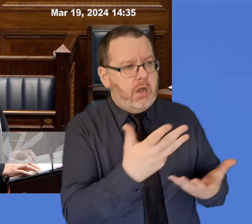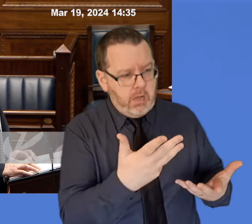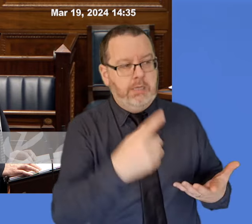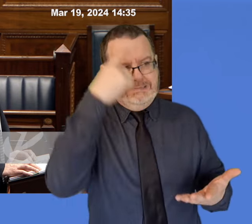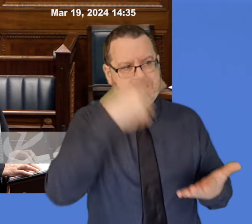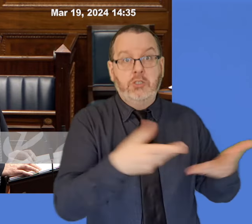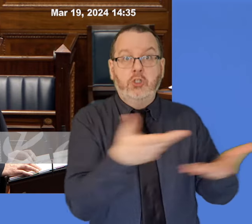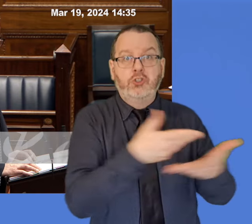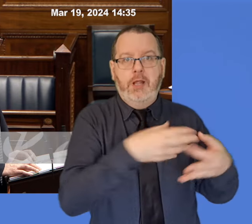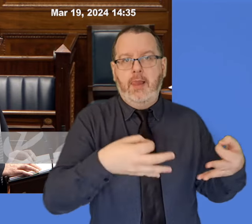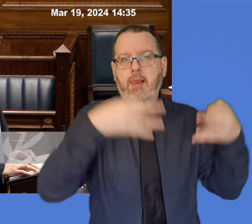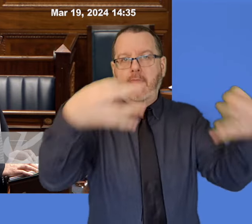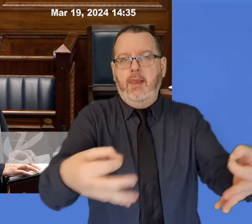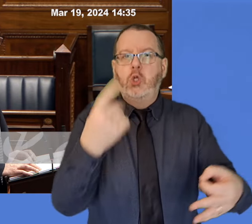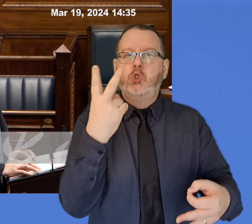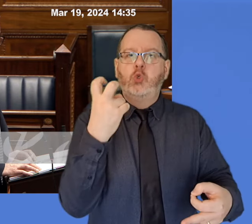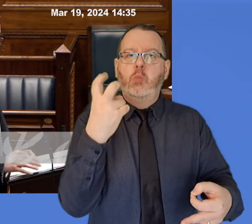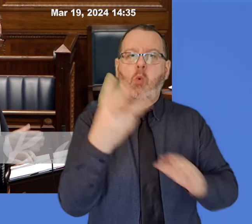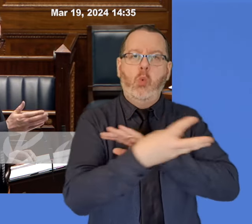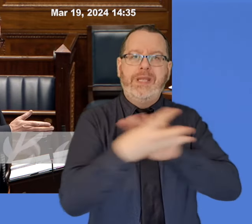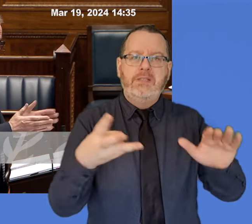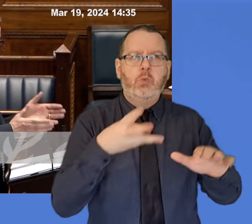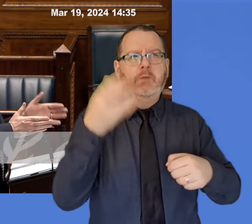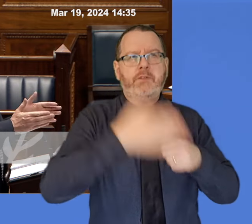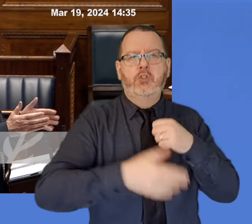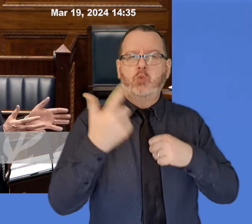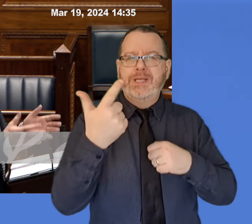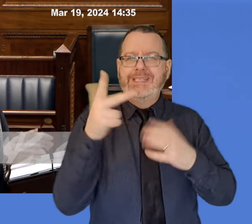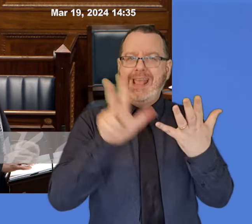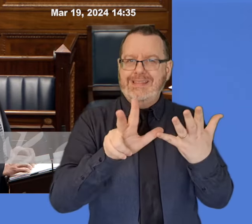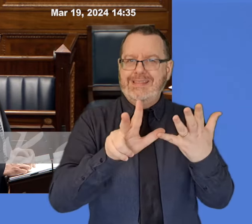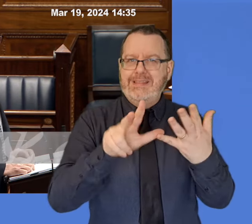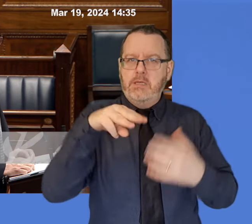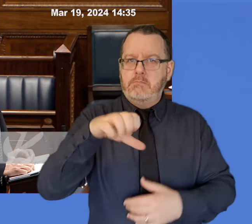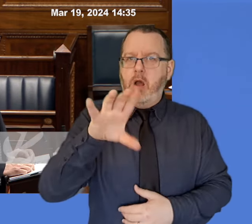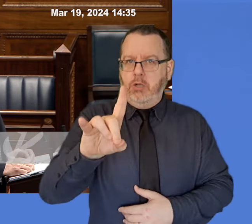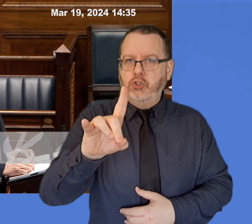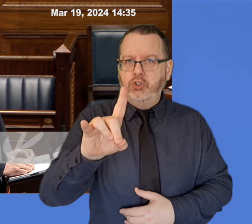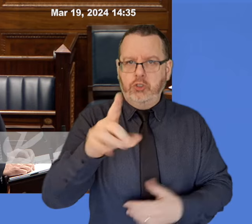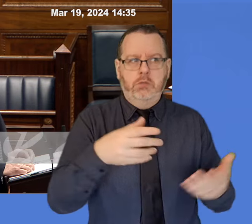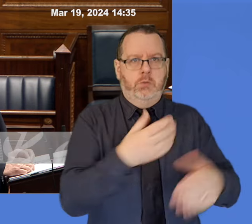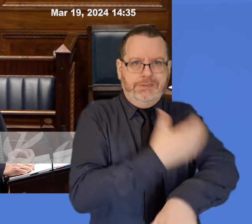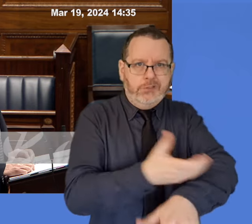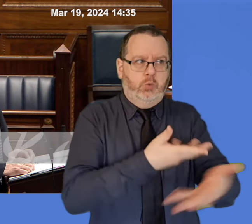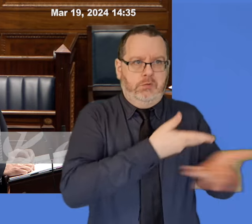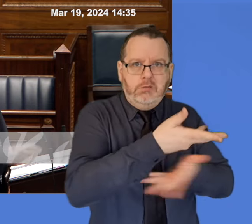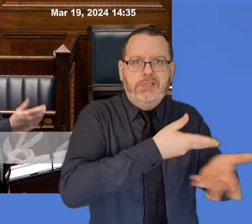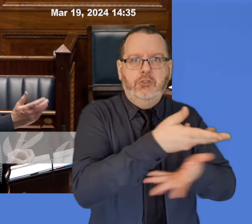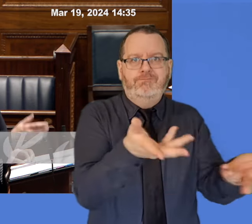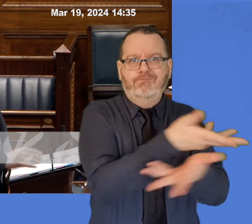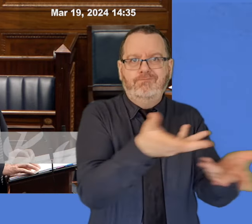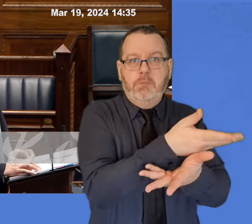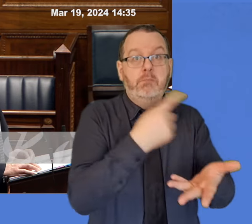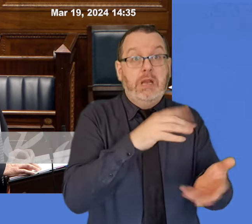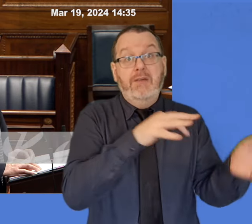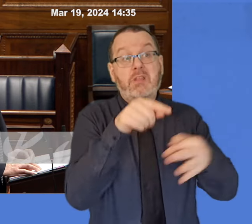next week, I think on the 28th. And we have no insight in before that as to what decisions may be or